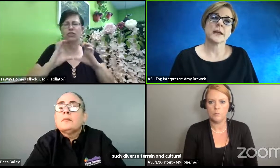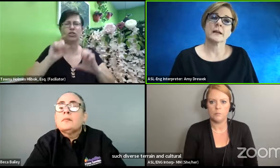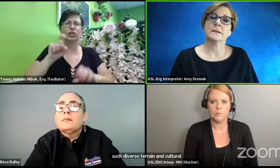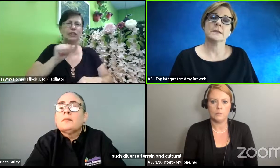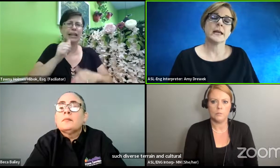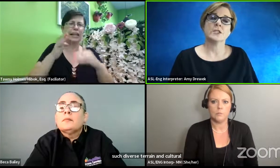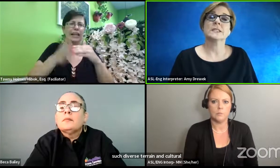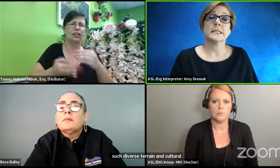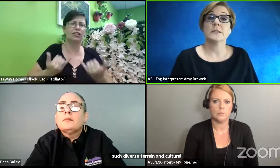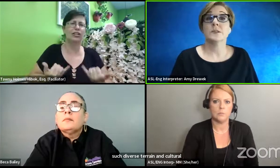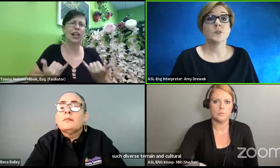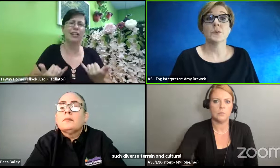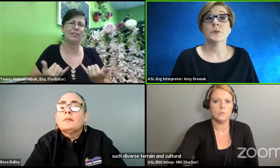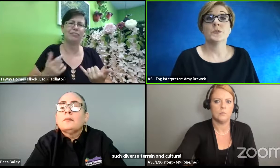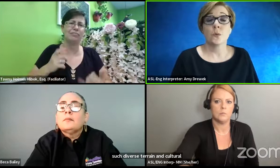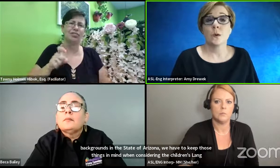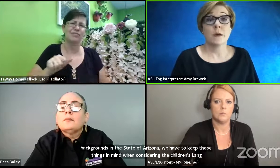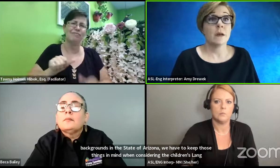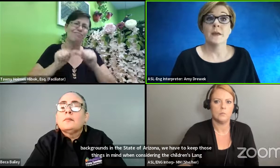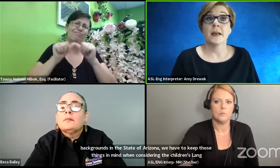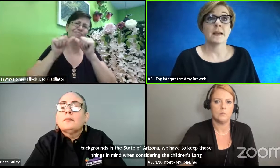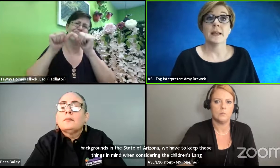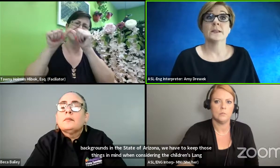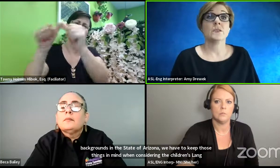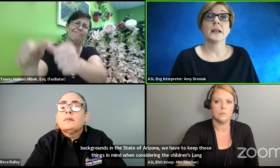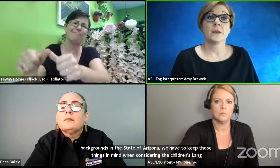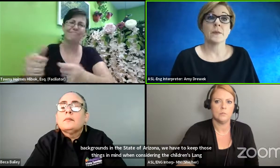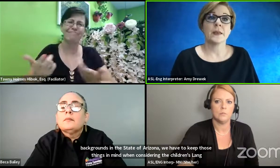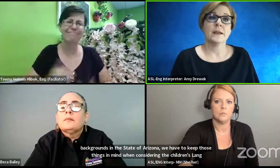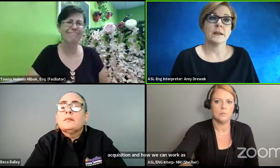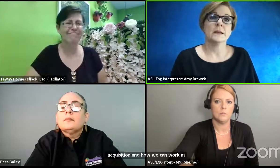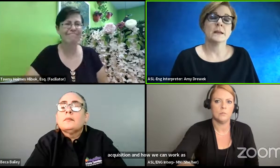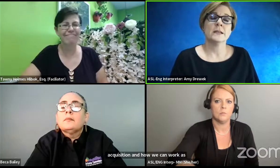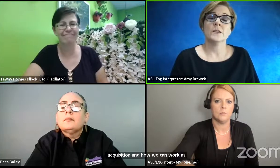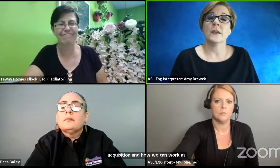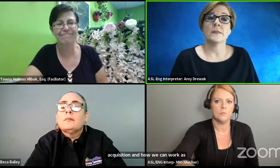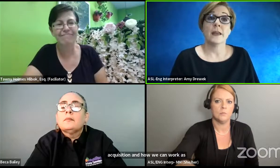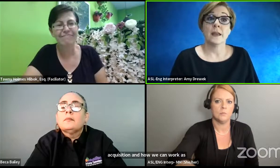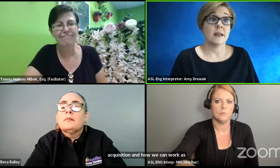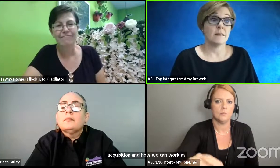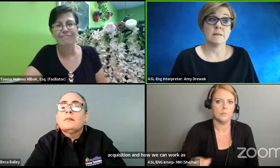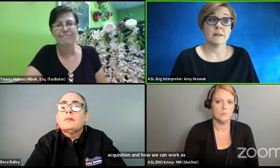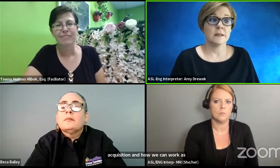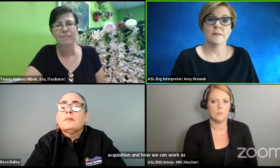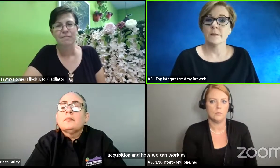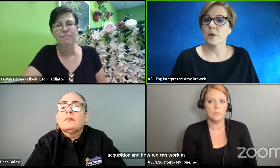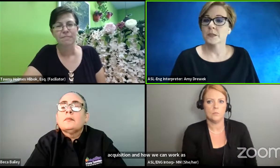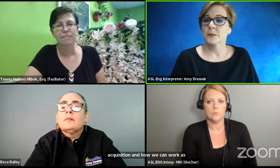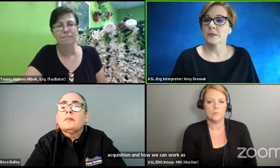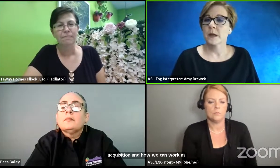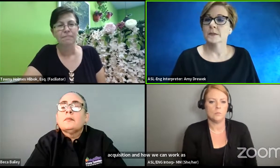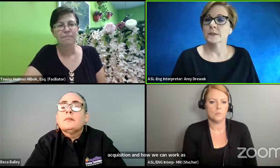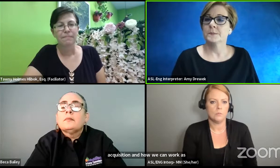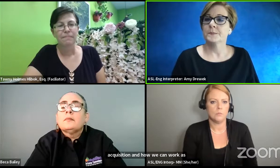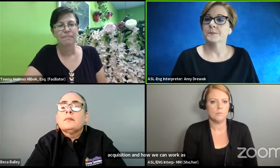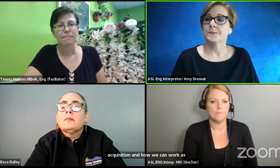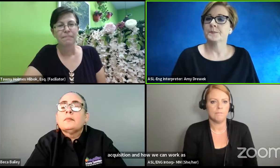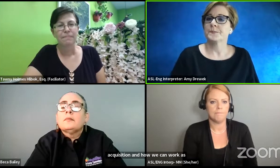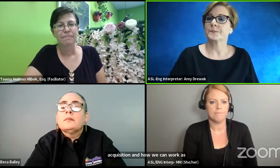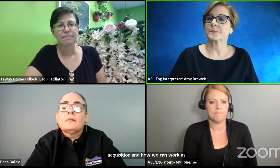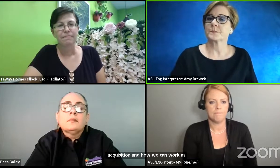organizations and agencies to ensure that kids are getting what they need so that they can live prosperous